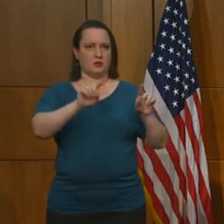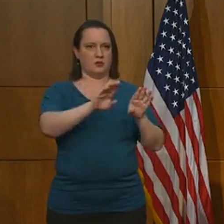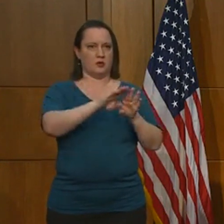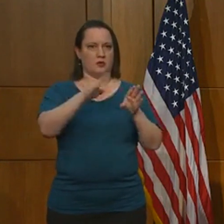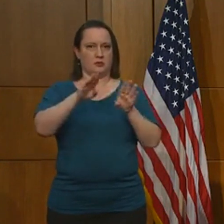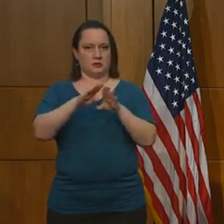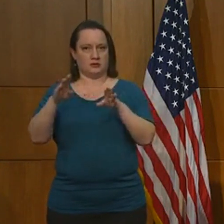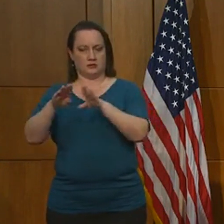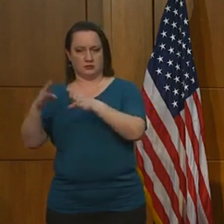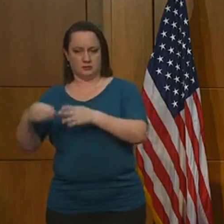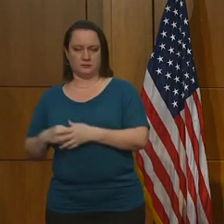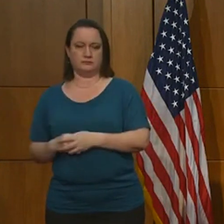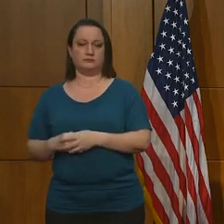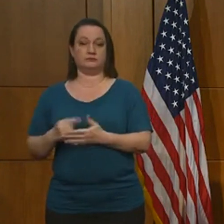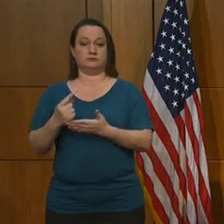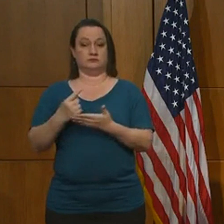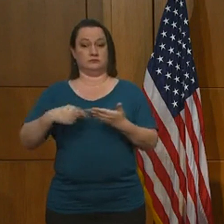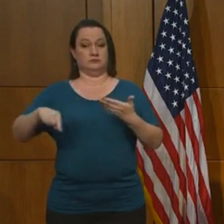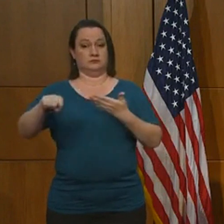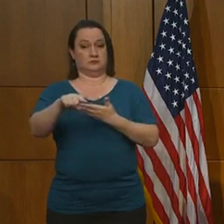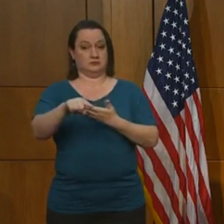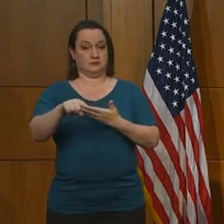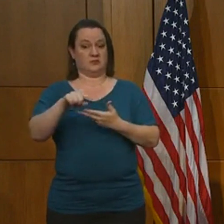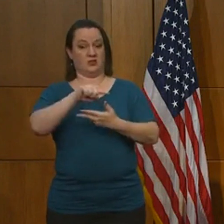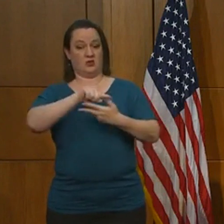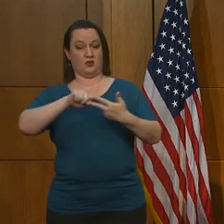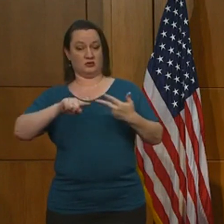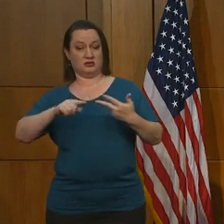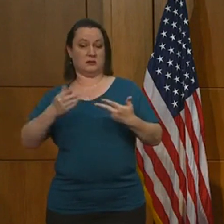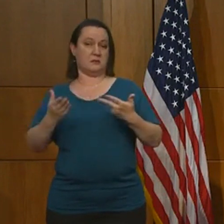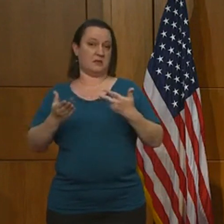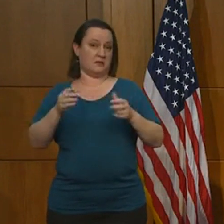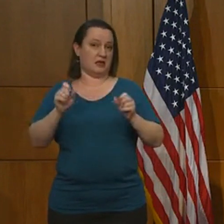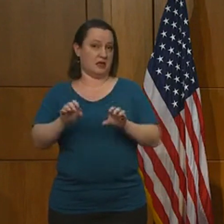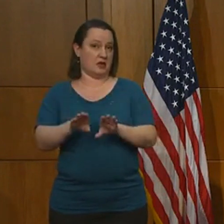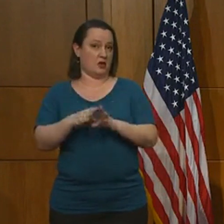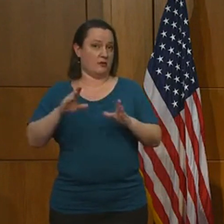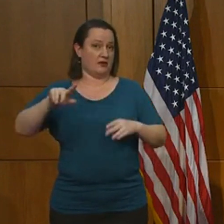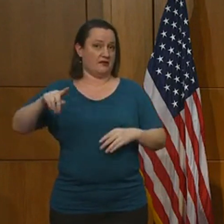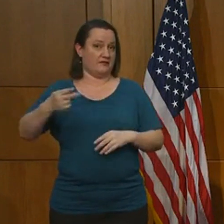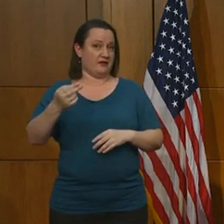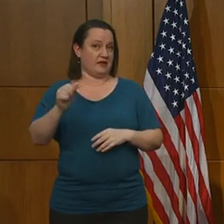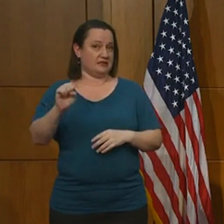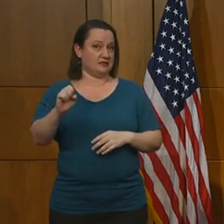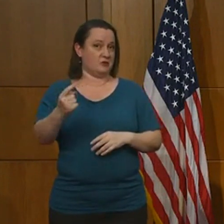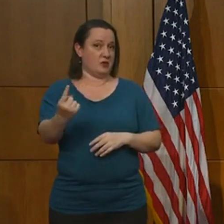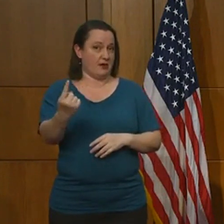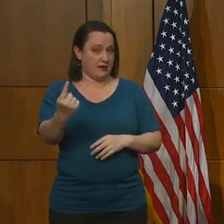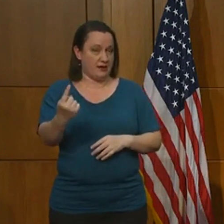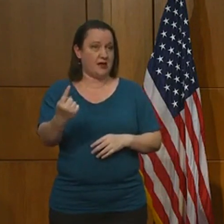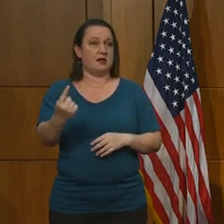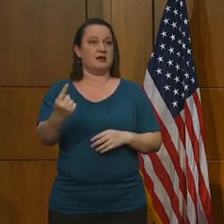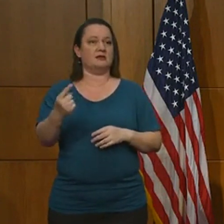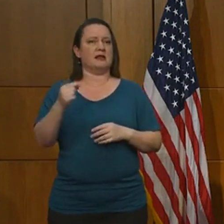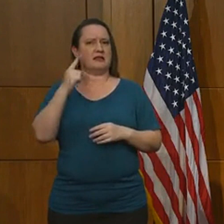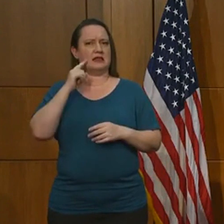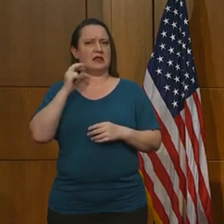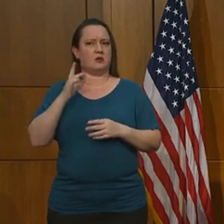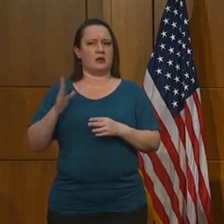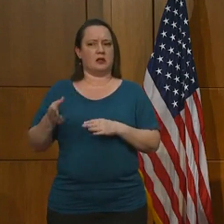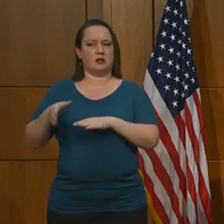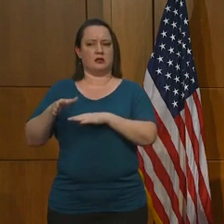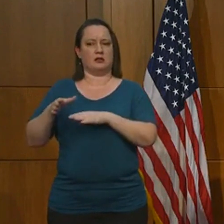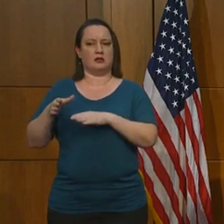a week out from being eligible to open under phase one if numbers continue to trend, I think that will overlap with other